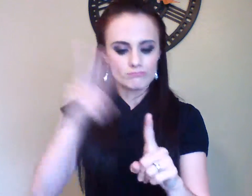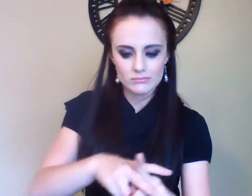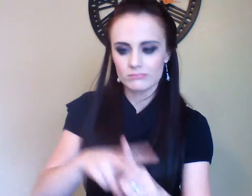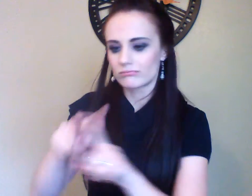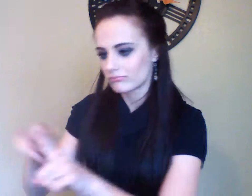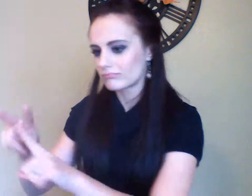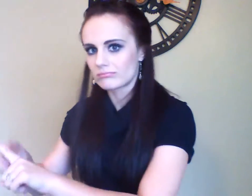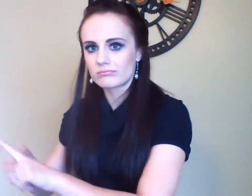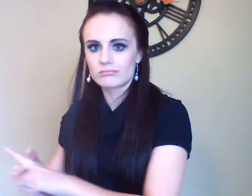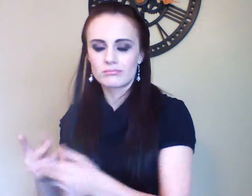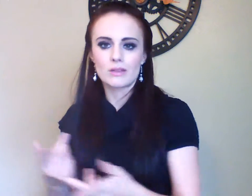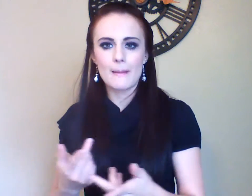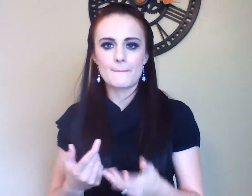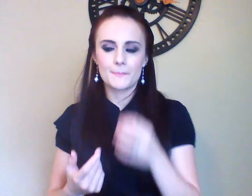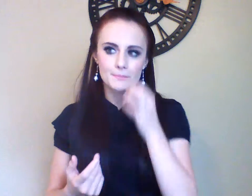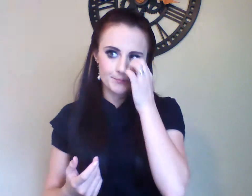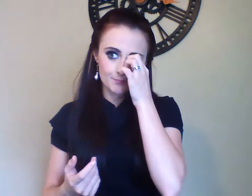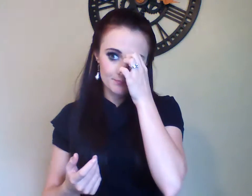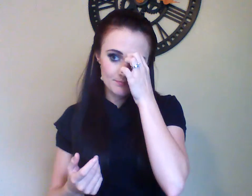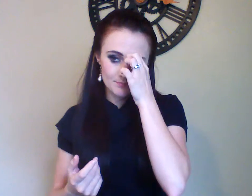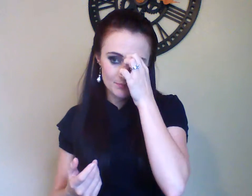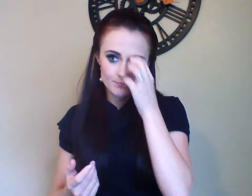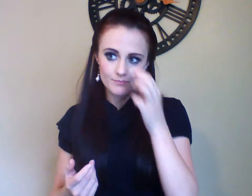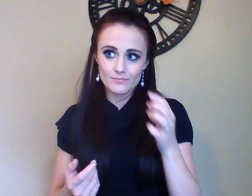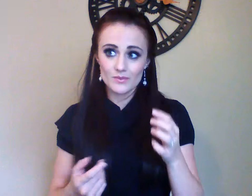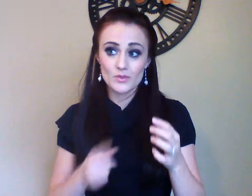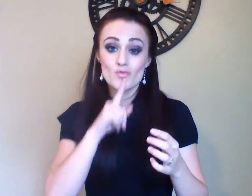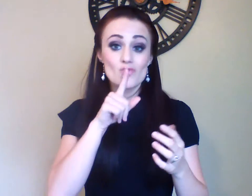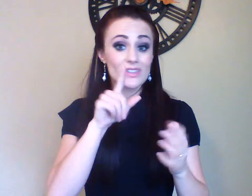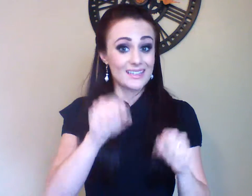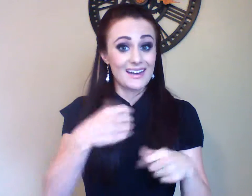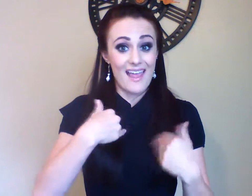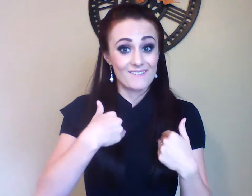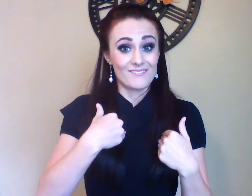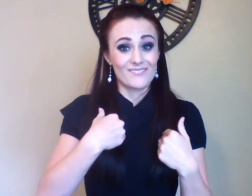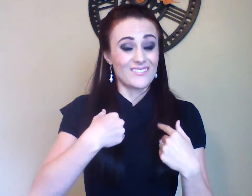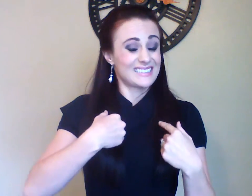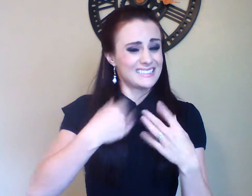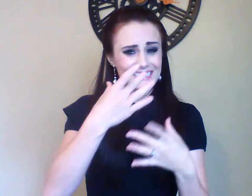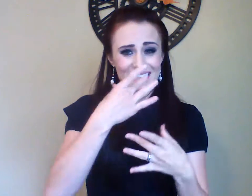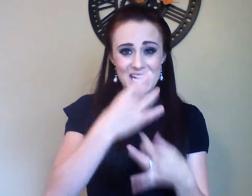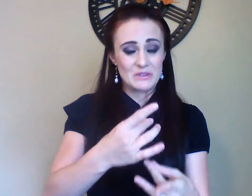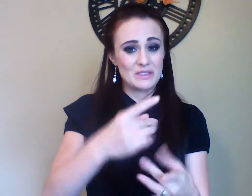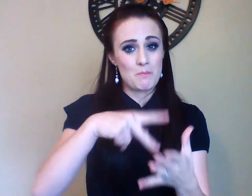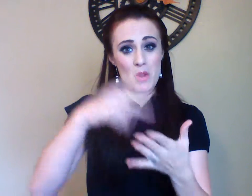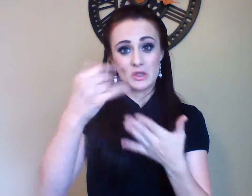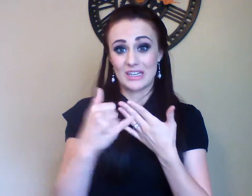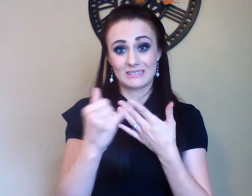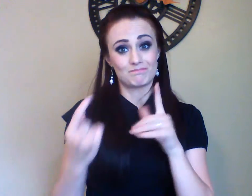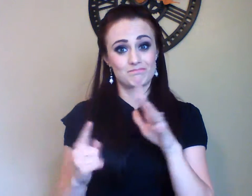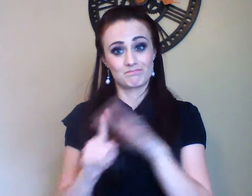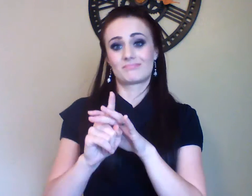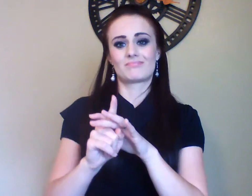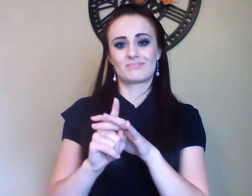level, you really get some kind of interesting projects. And so that's one thing I like to do with this reading class that I teach.